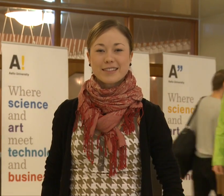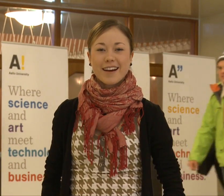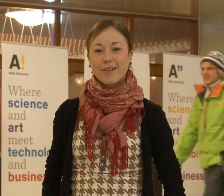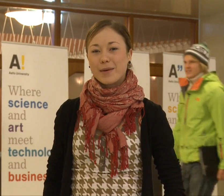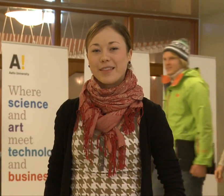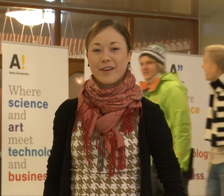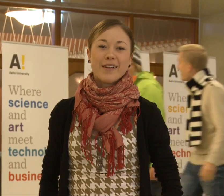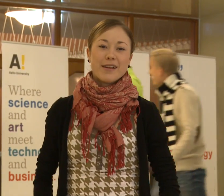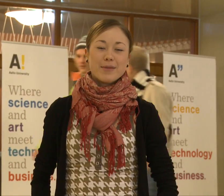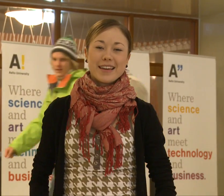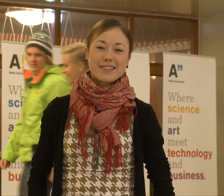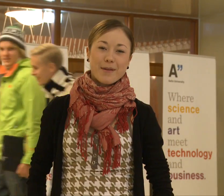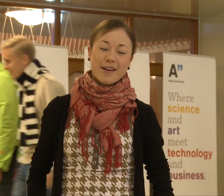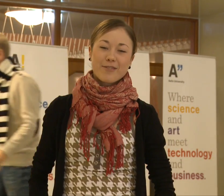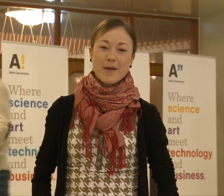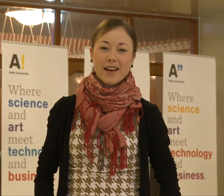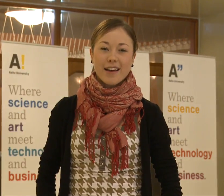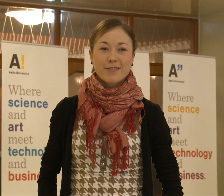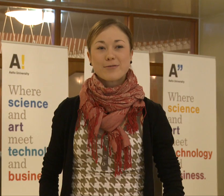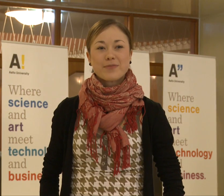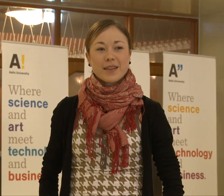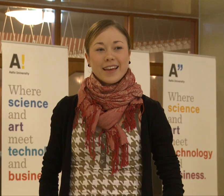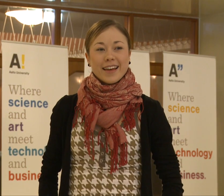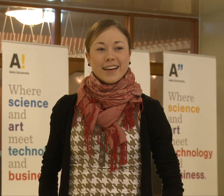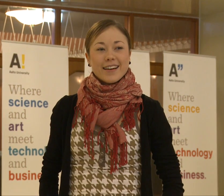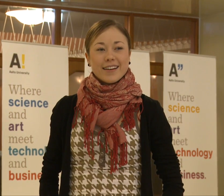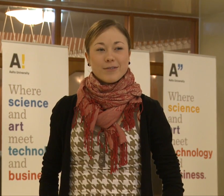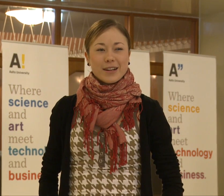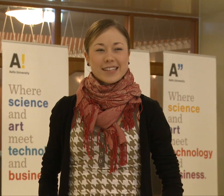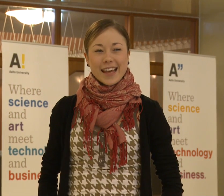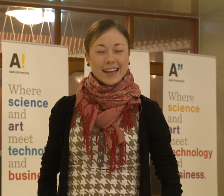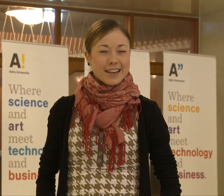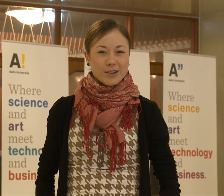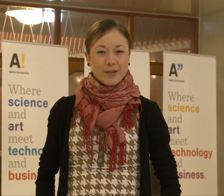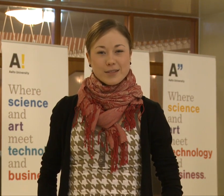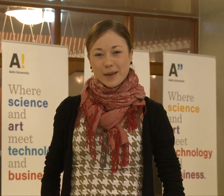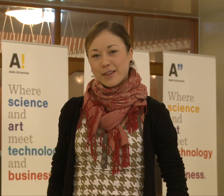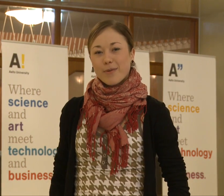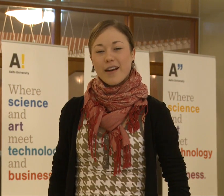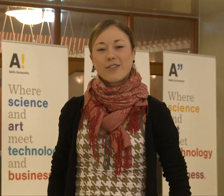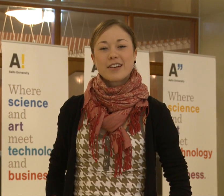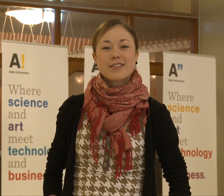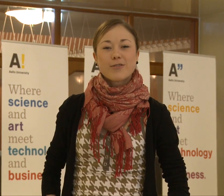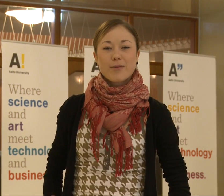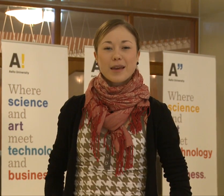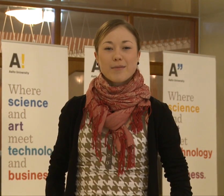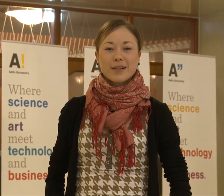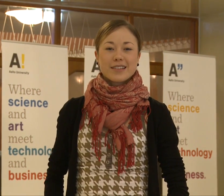kind of been the biggest part of my life Well, skating has always been the priority for me But